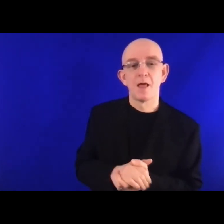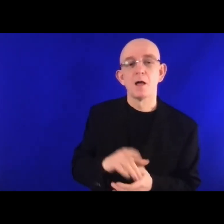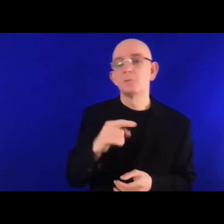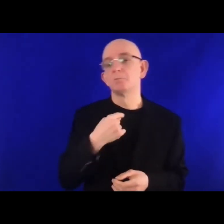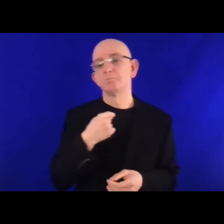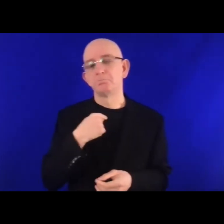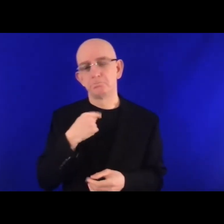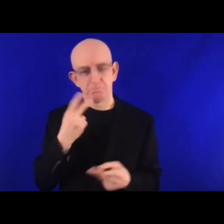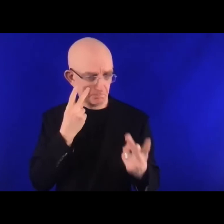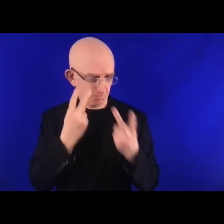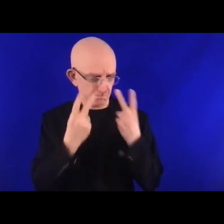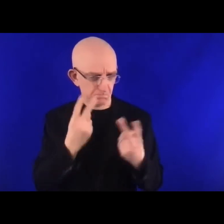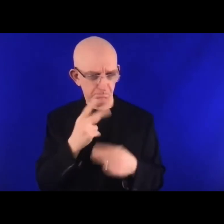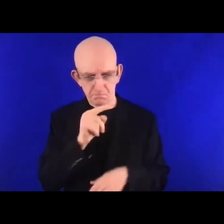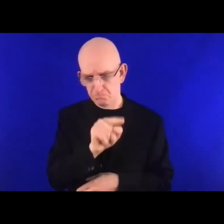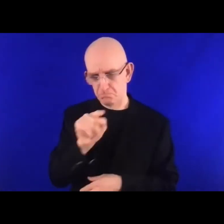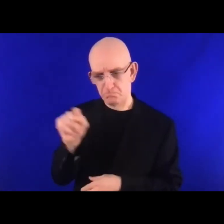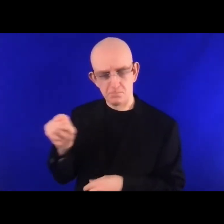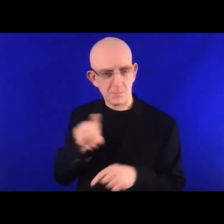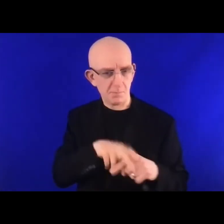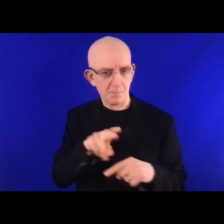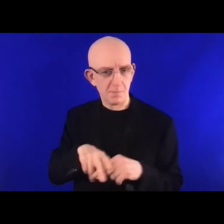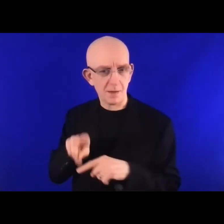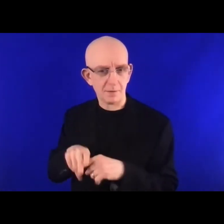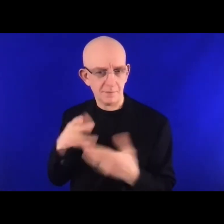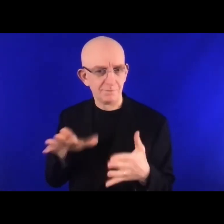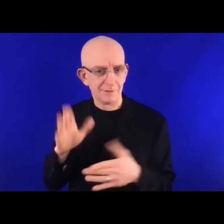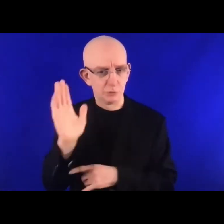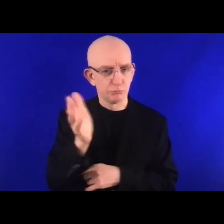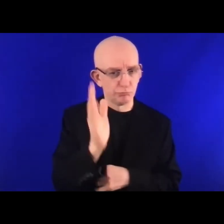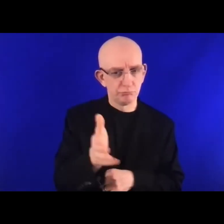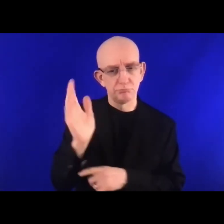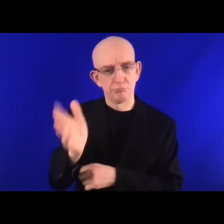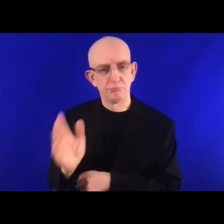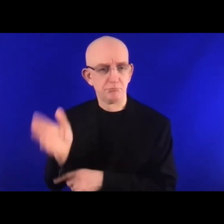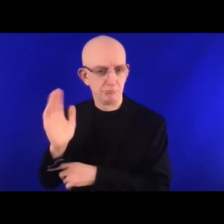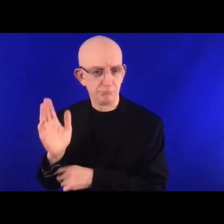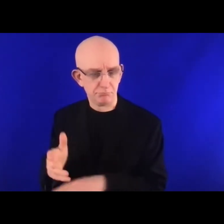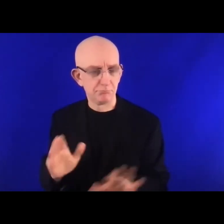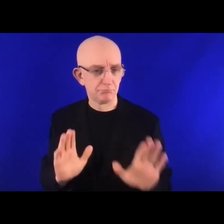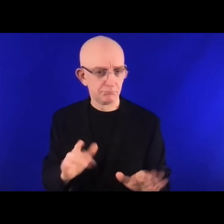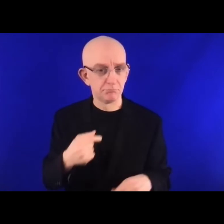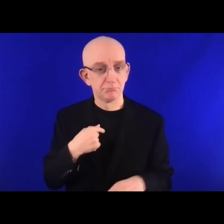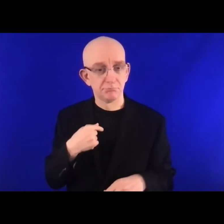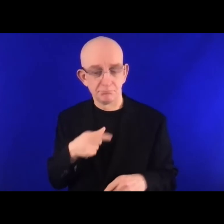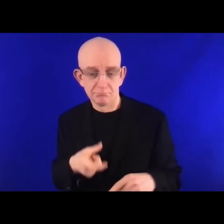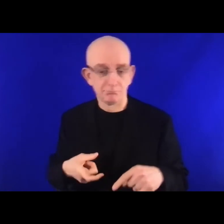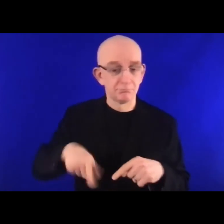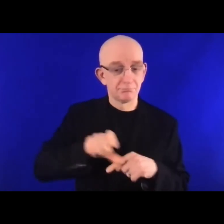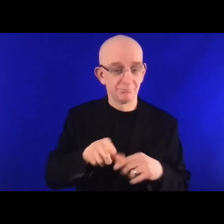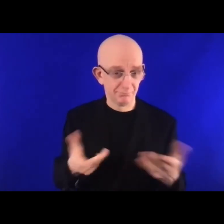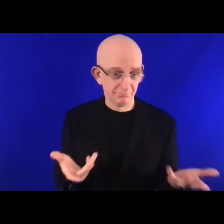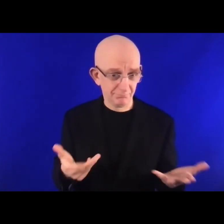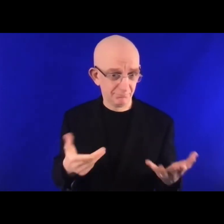what to add, but it's important to involve young people in decision-making processes that